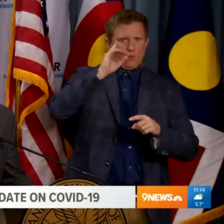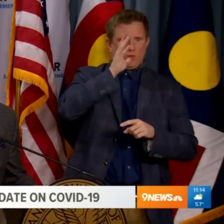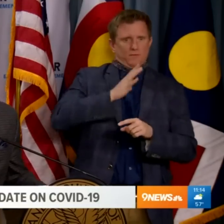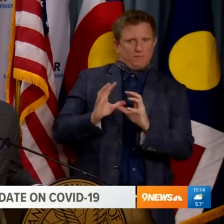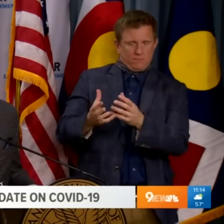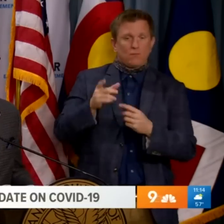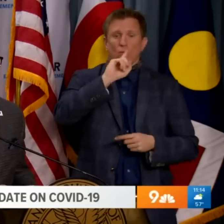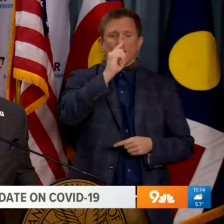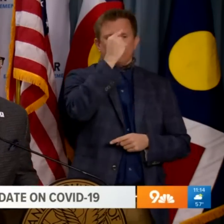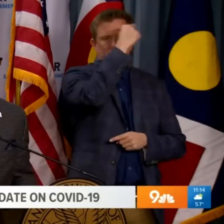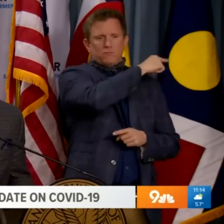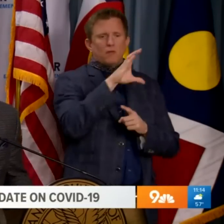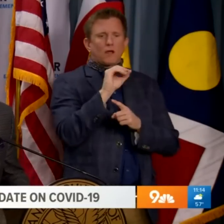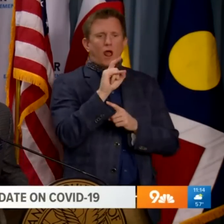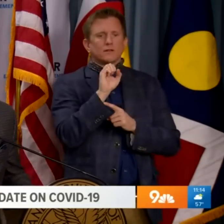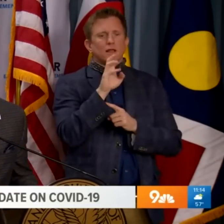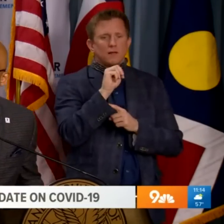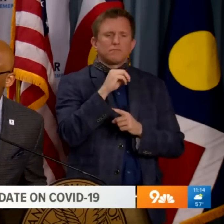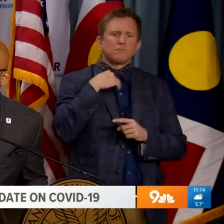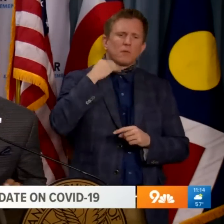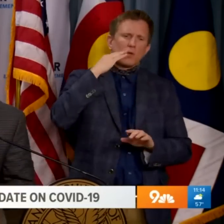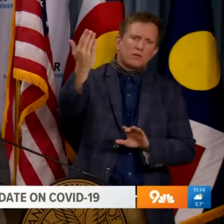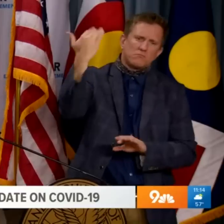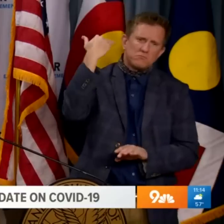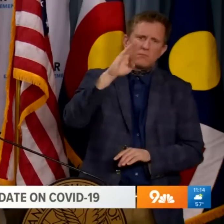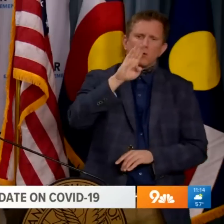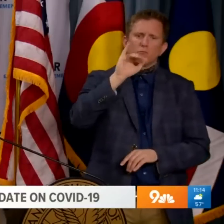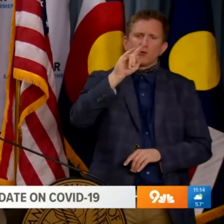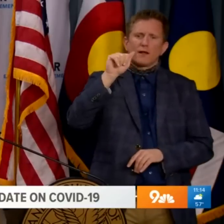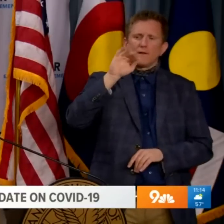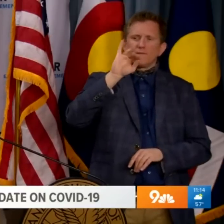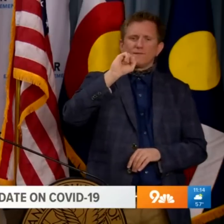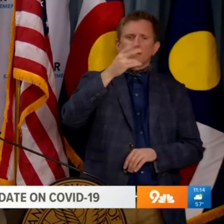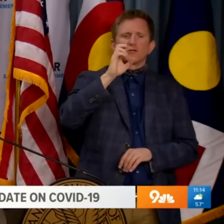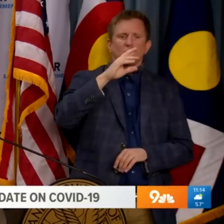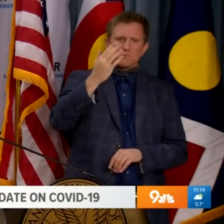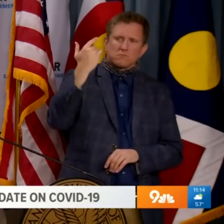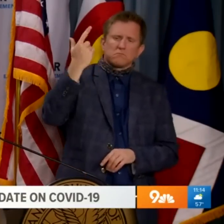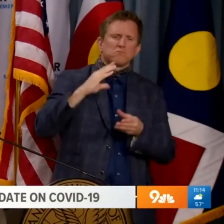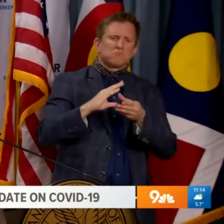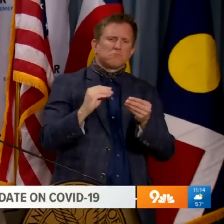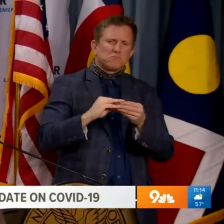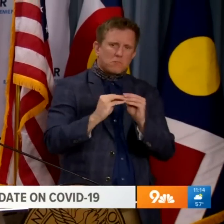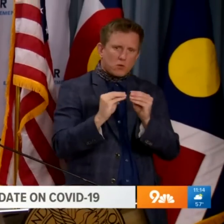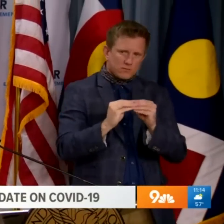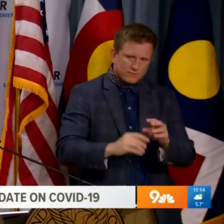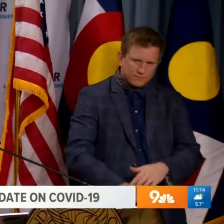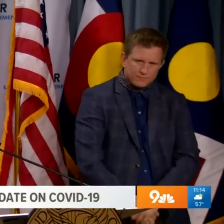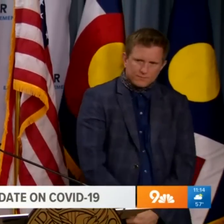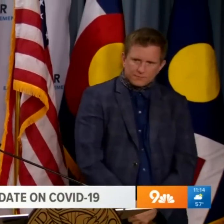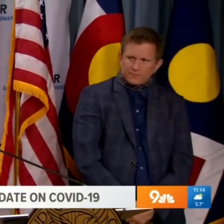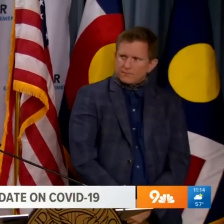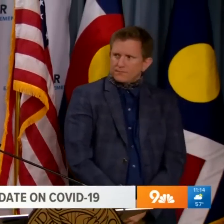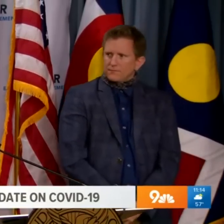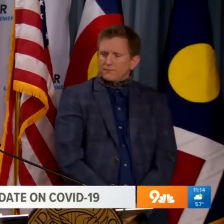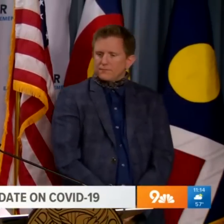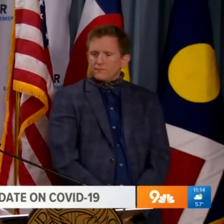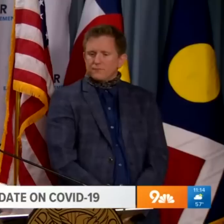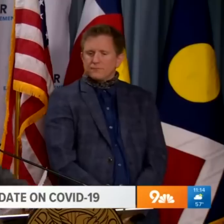and motels, motel operators for stepping up and being a part of our solution here in the city. Today, we will open a